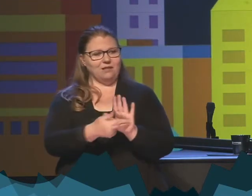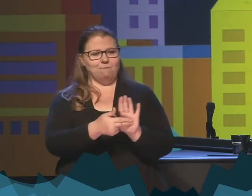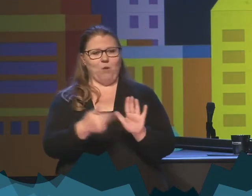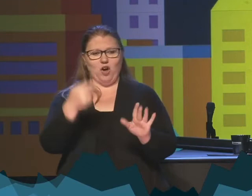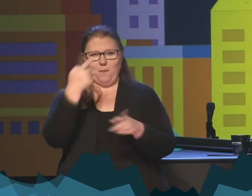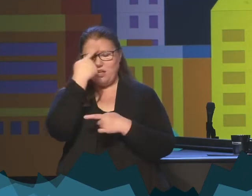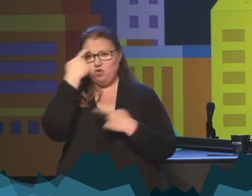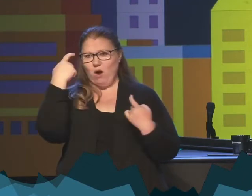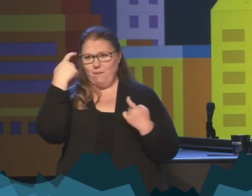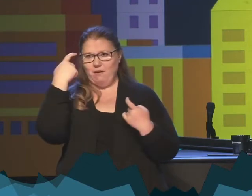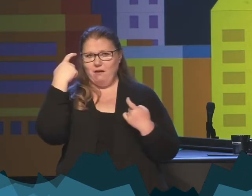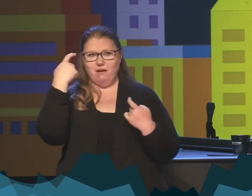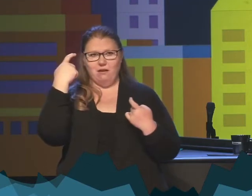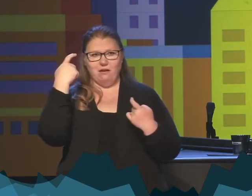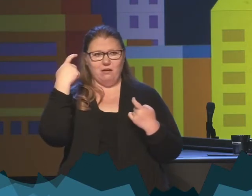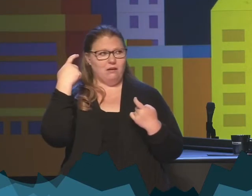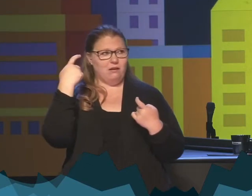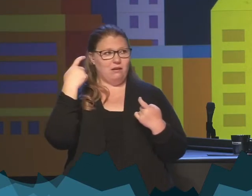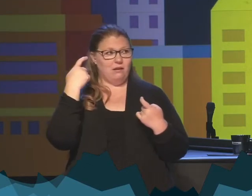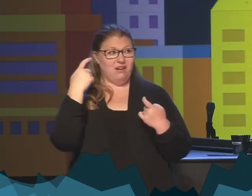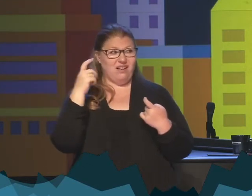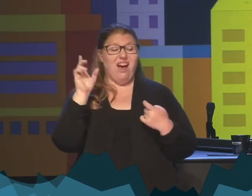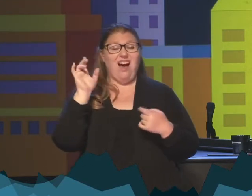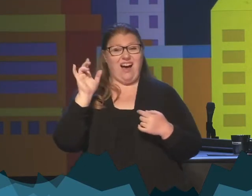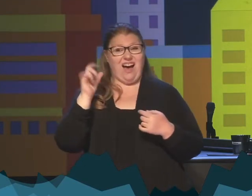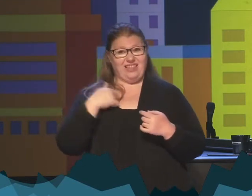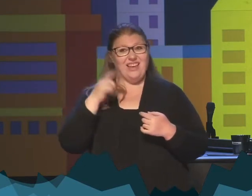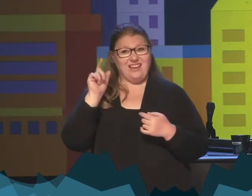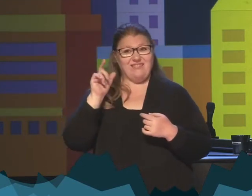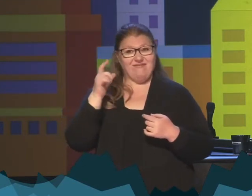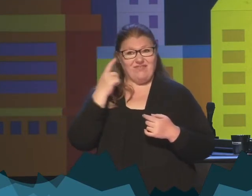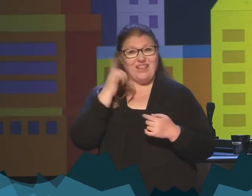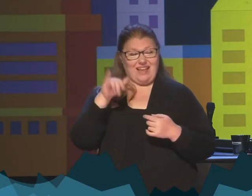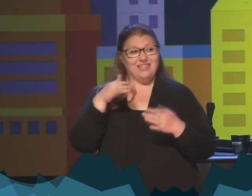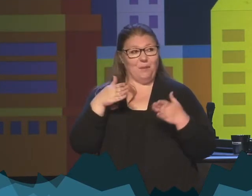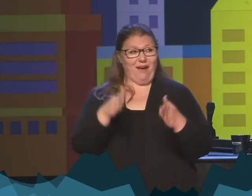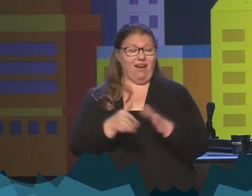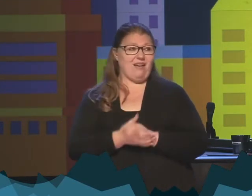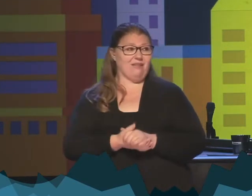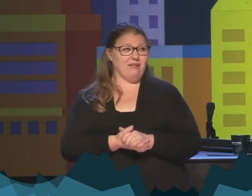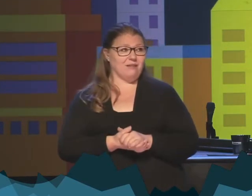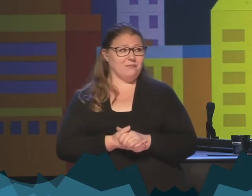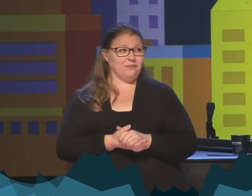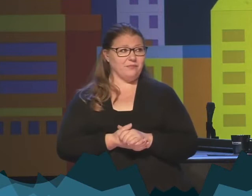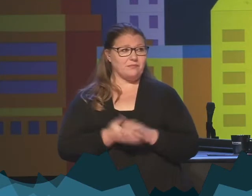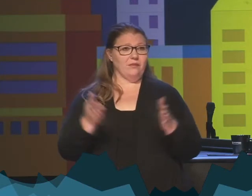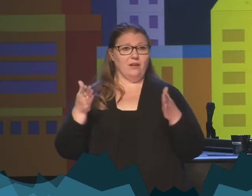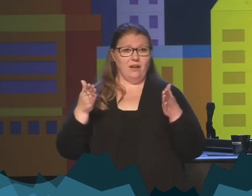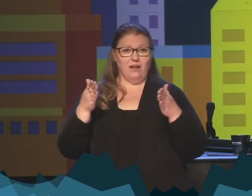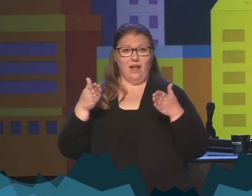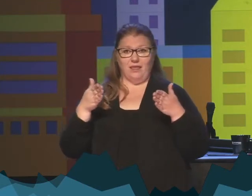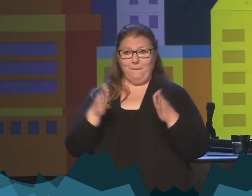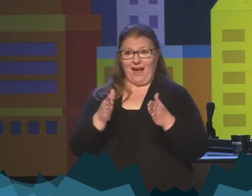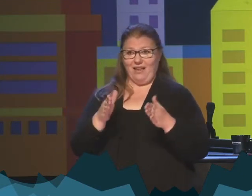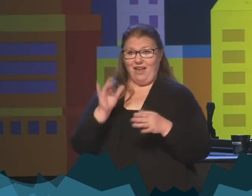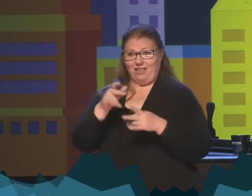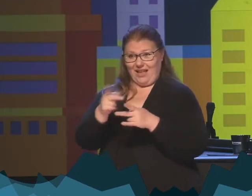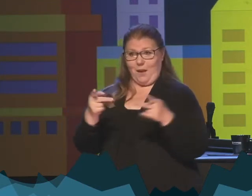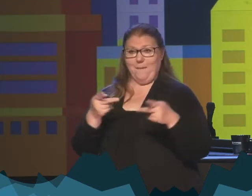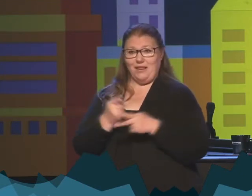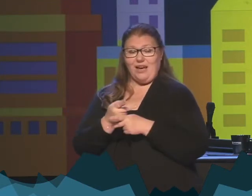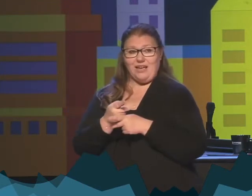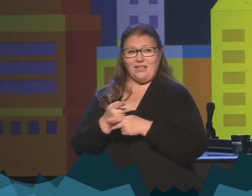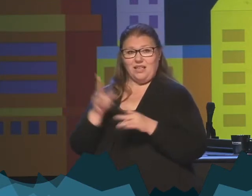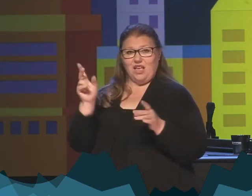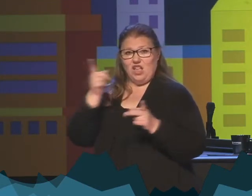trauma. See, that's what I think the path is for us. I think the path is like, this place where trauma